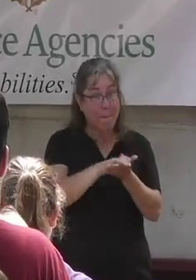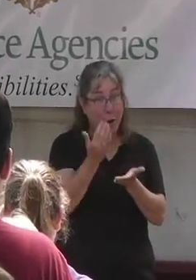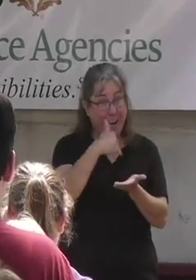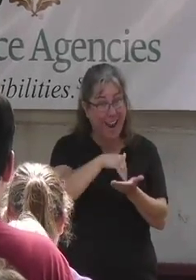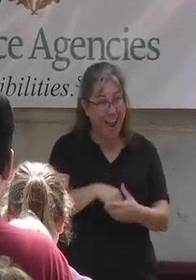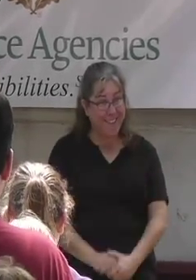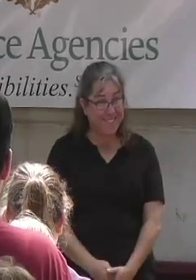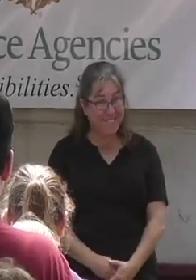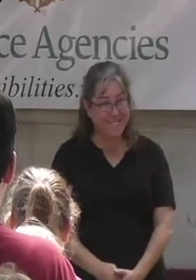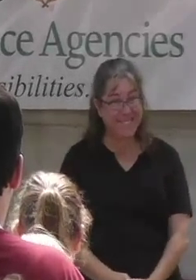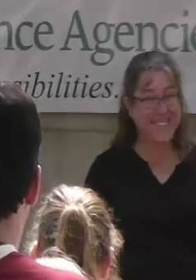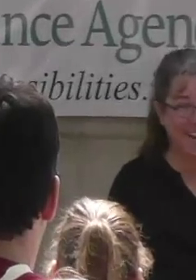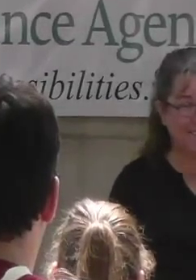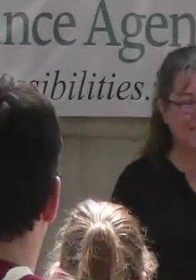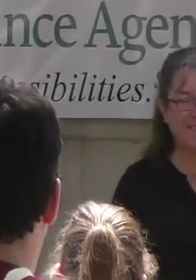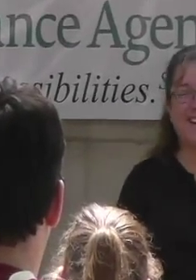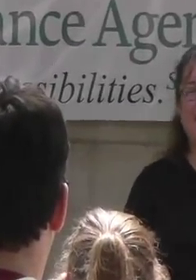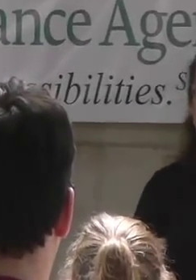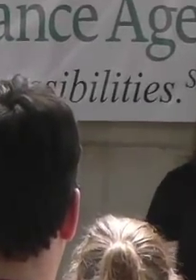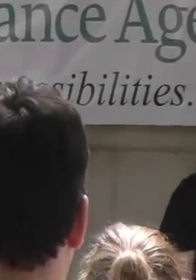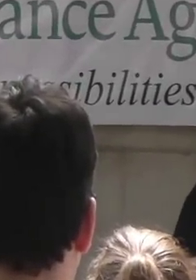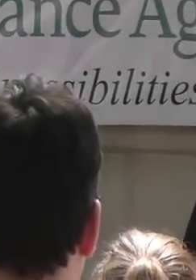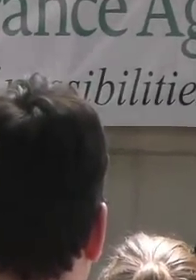remarried. No, but